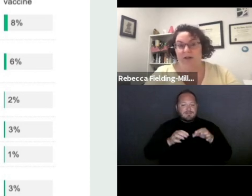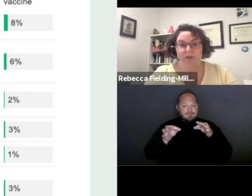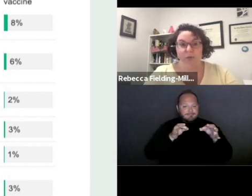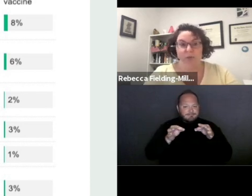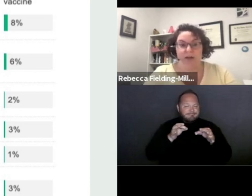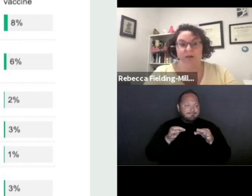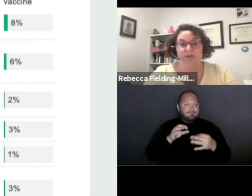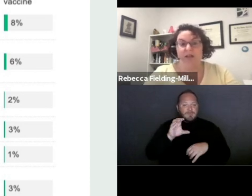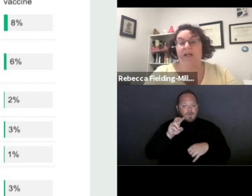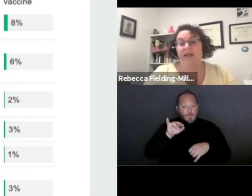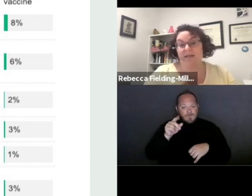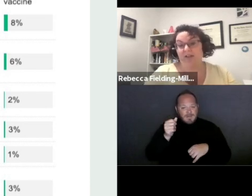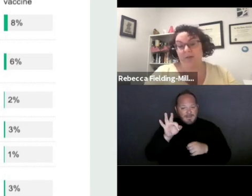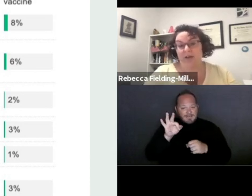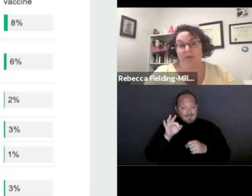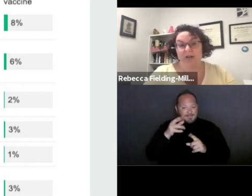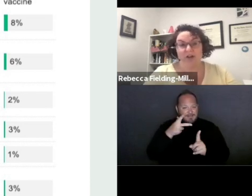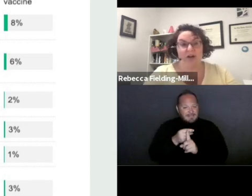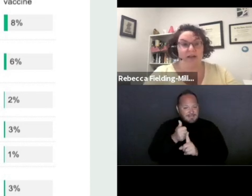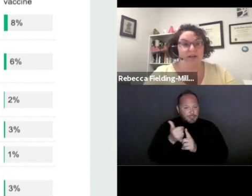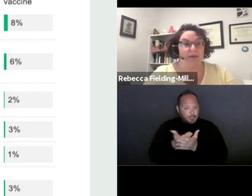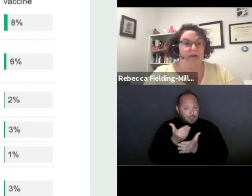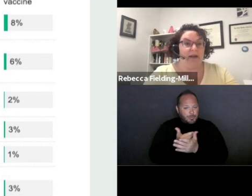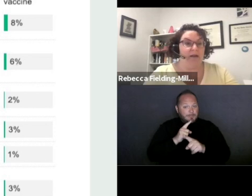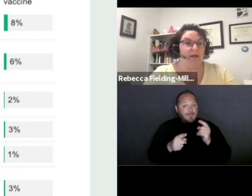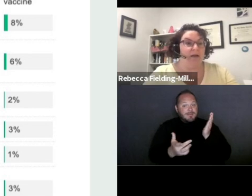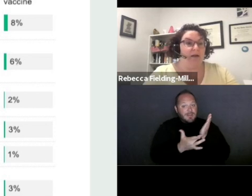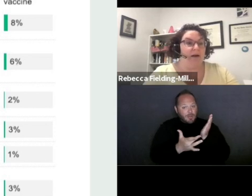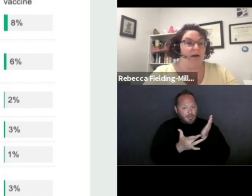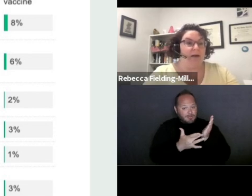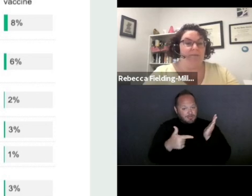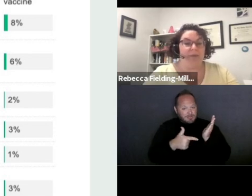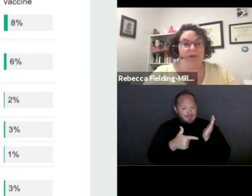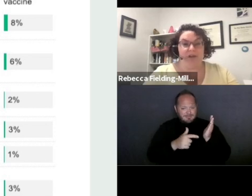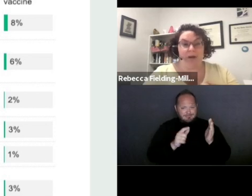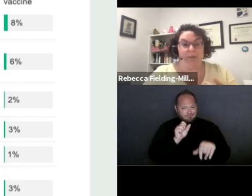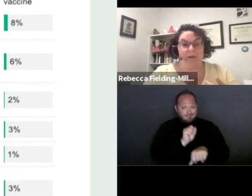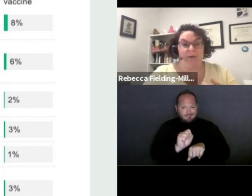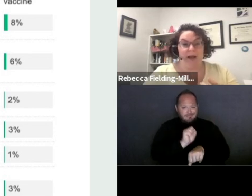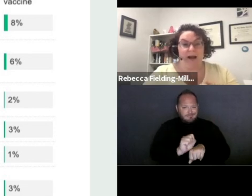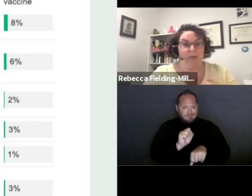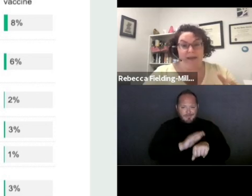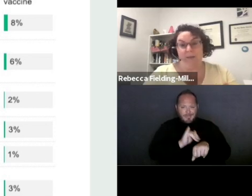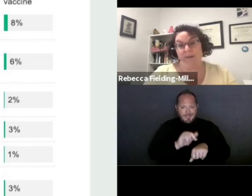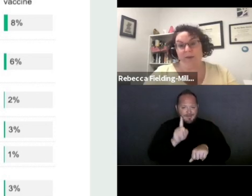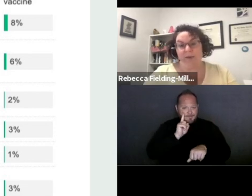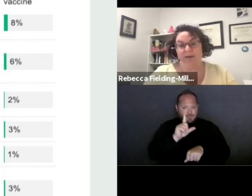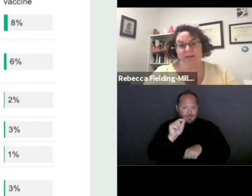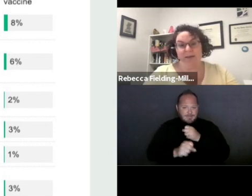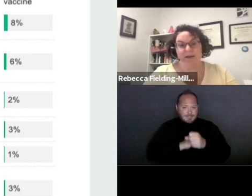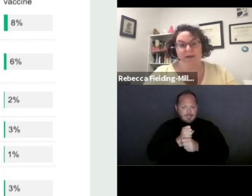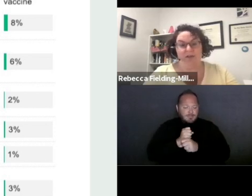and working on for 20 years. That's actually really reassuring and compelling. When you tell people how many